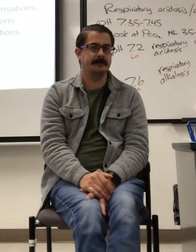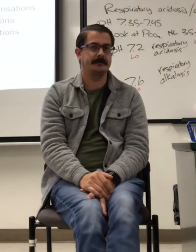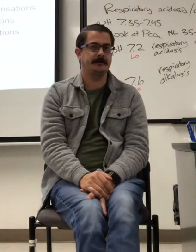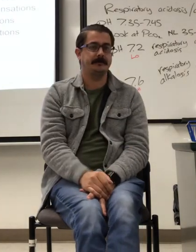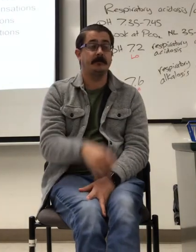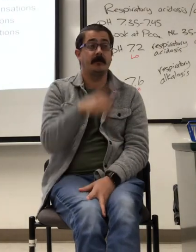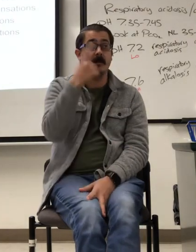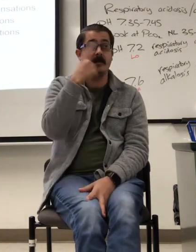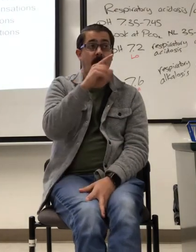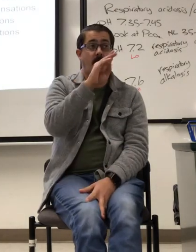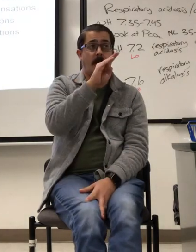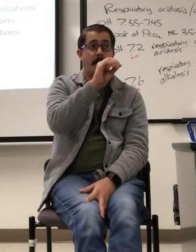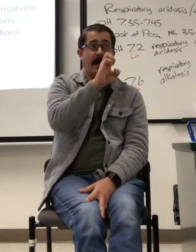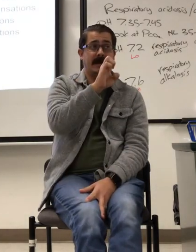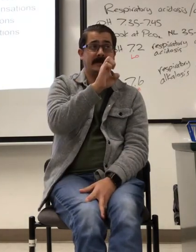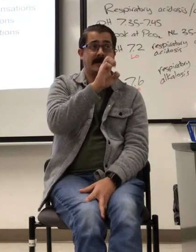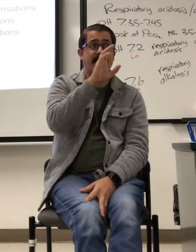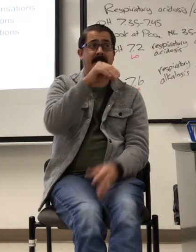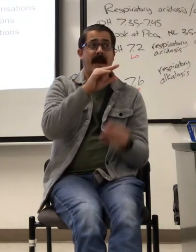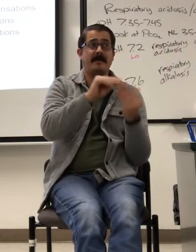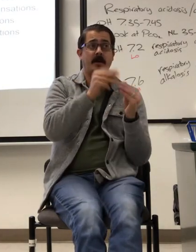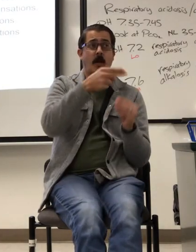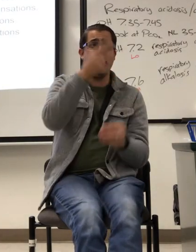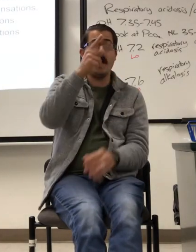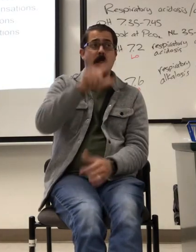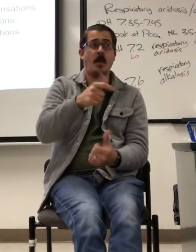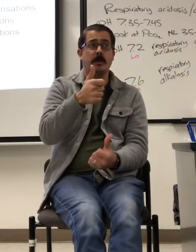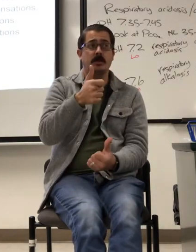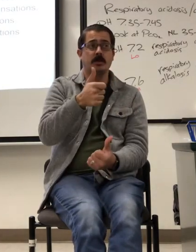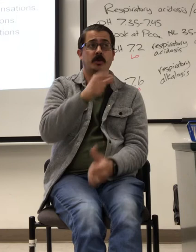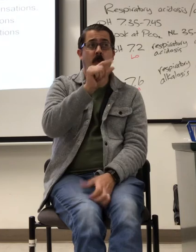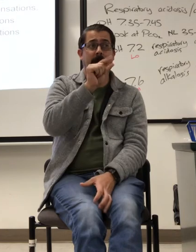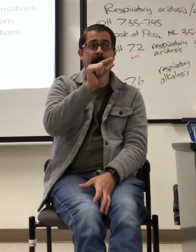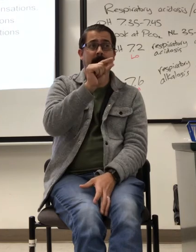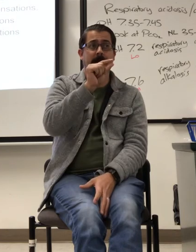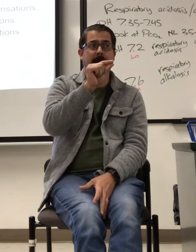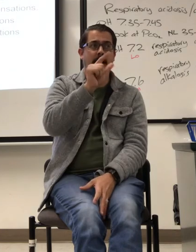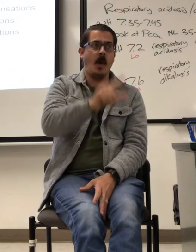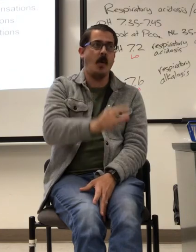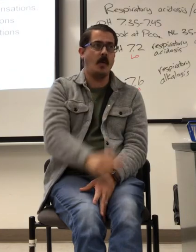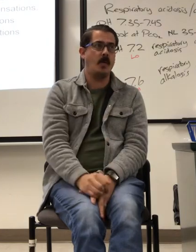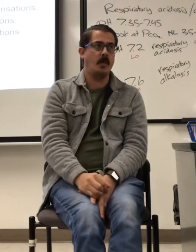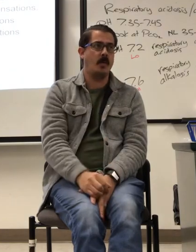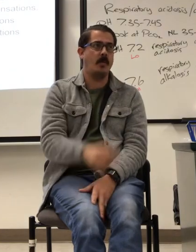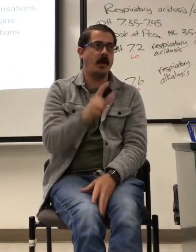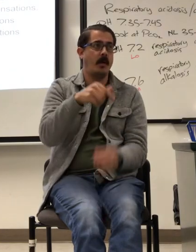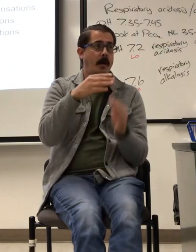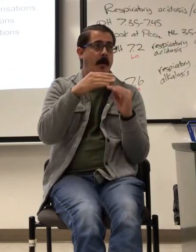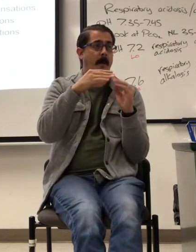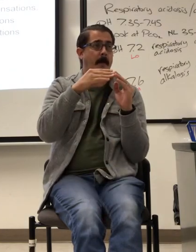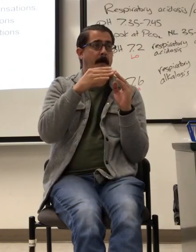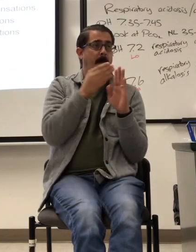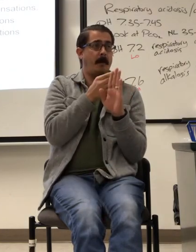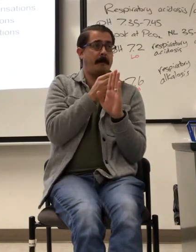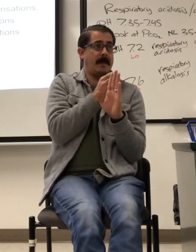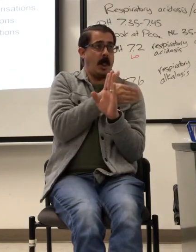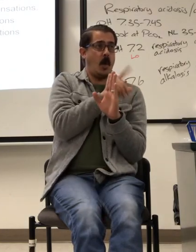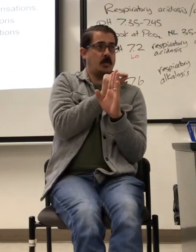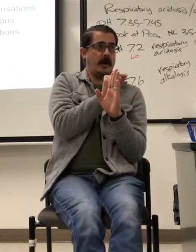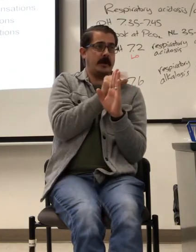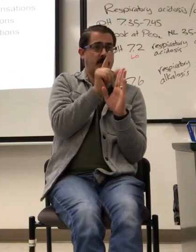For base, is that value high or low? 20. Low. It's below the low end of the normal